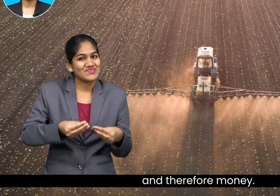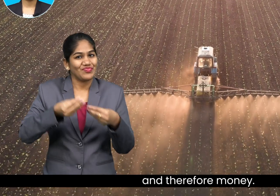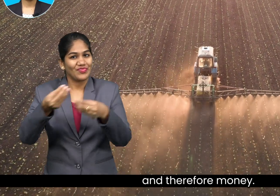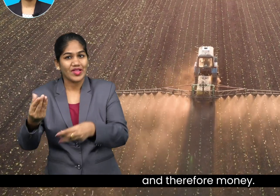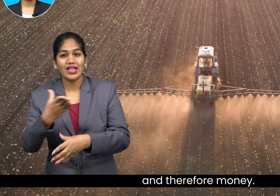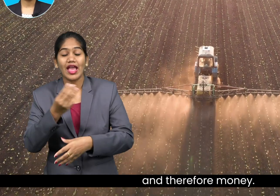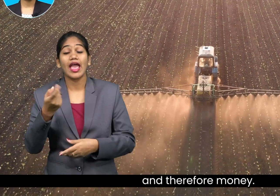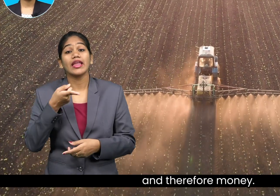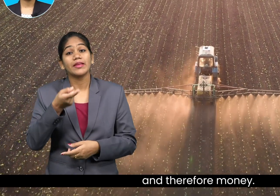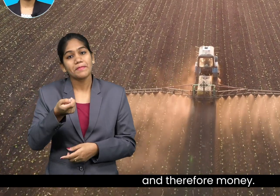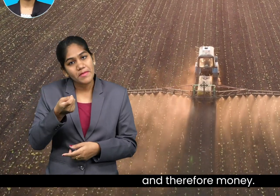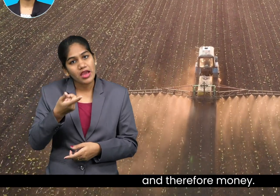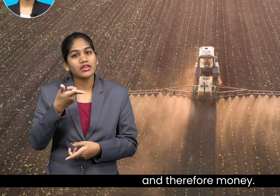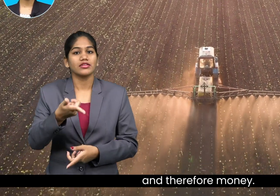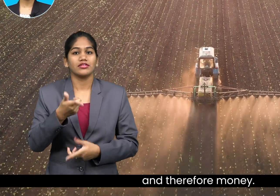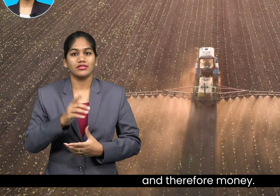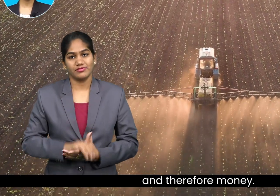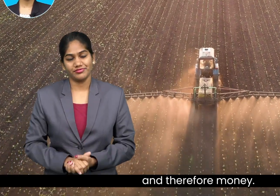money.